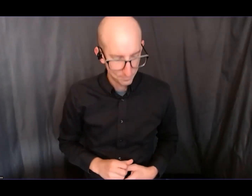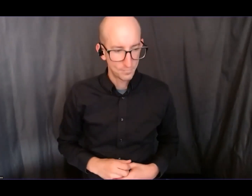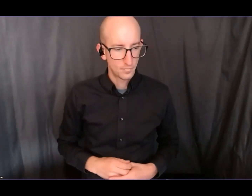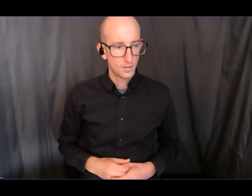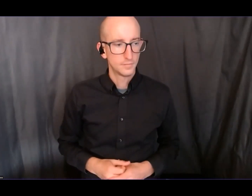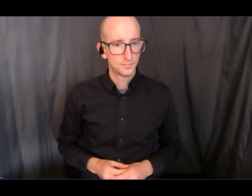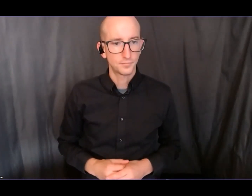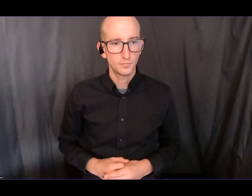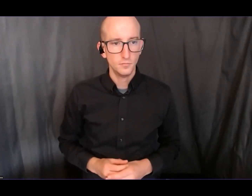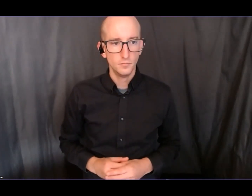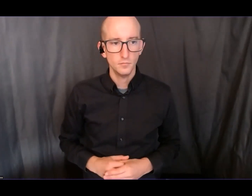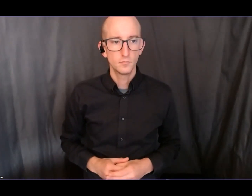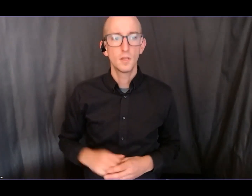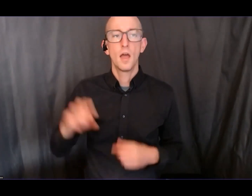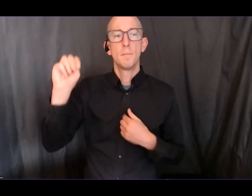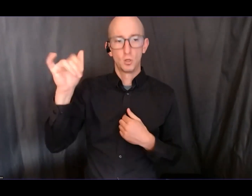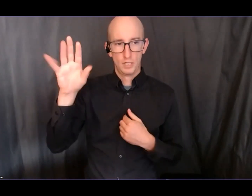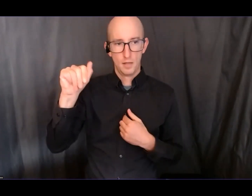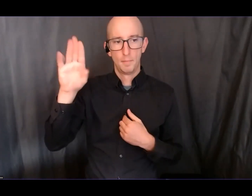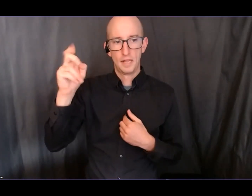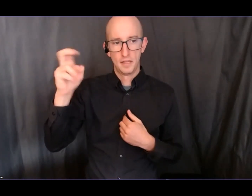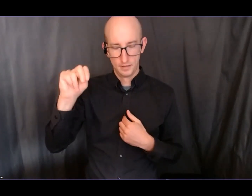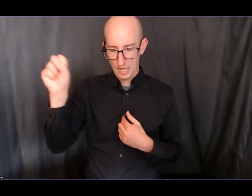Yeah, no, I think that's a good point, and it sort of